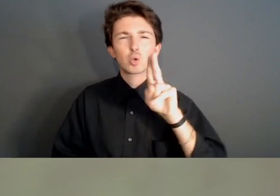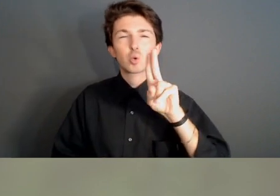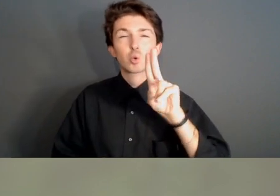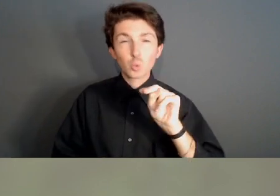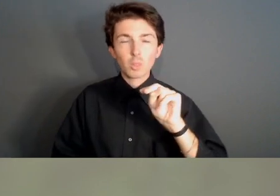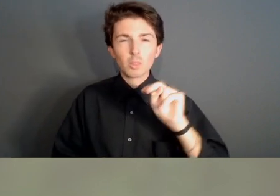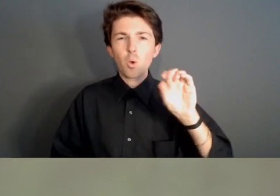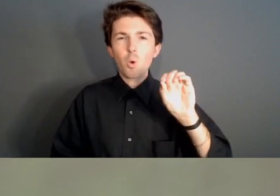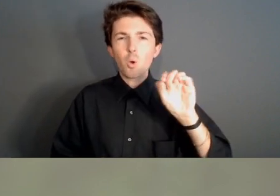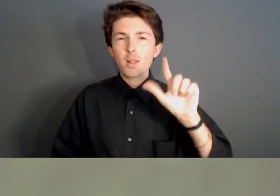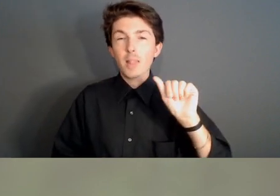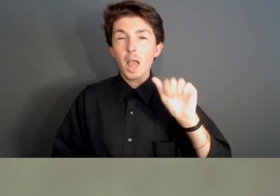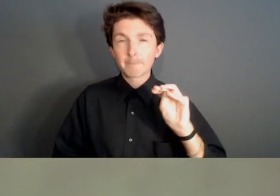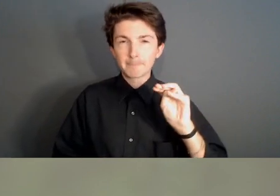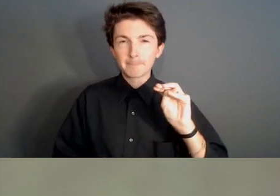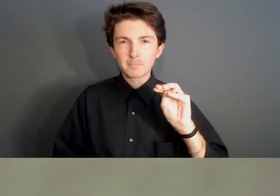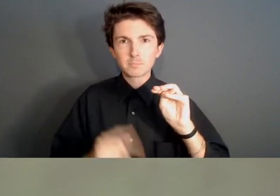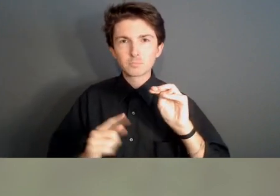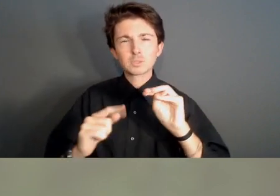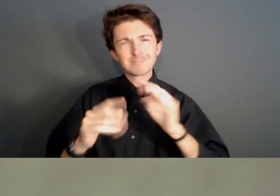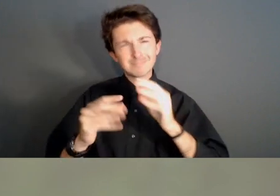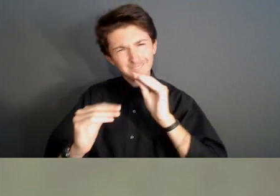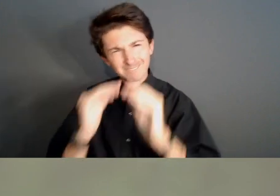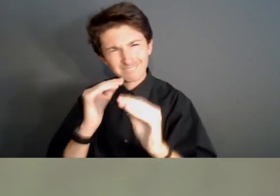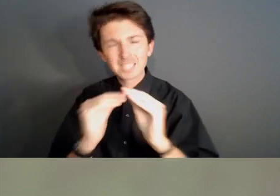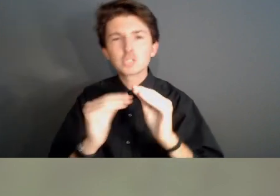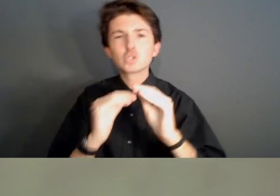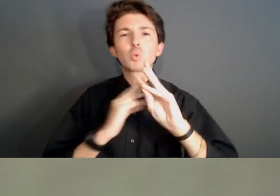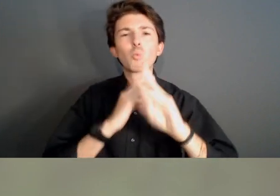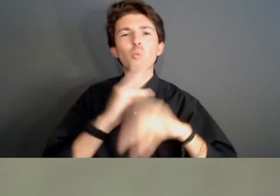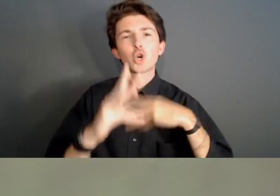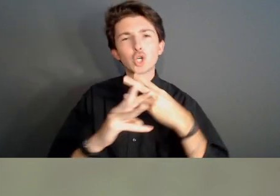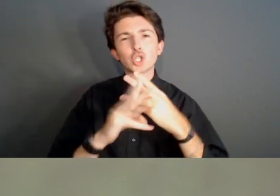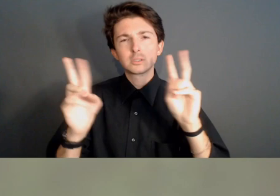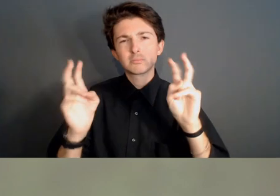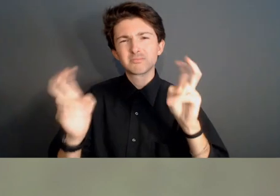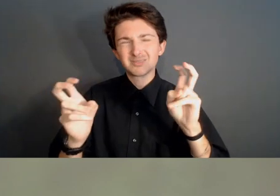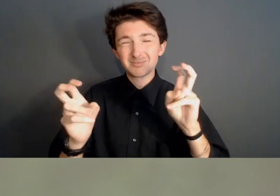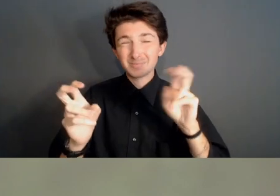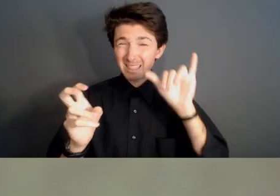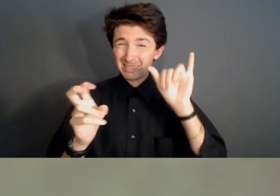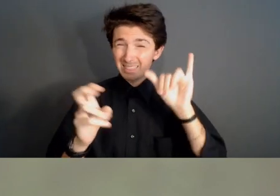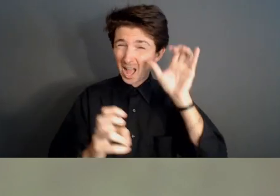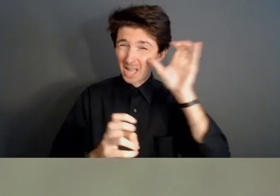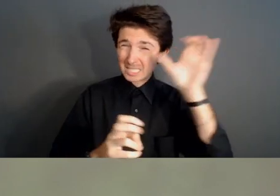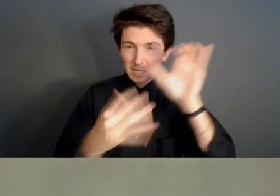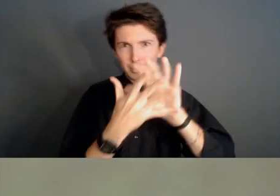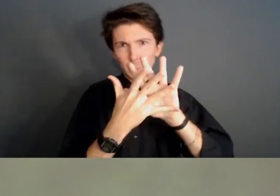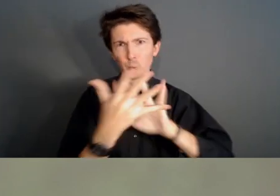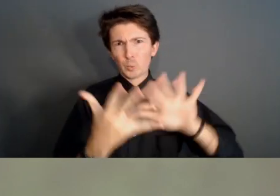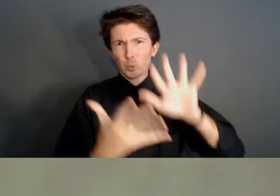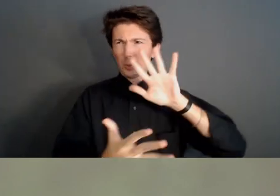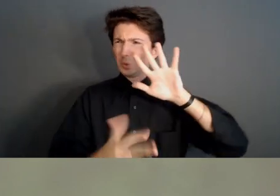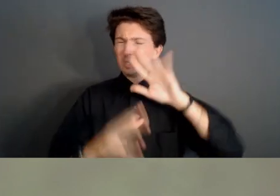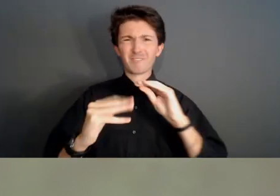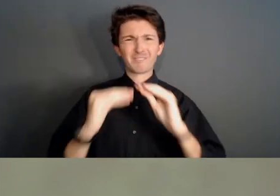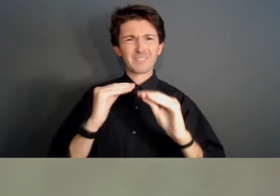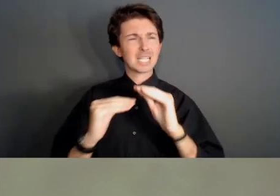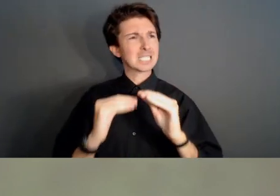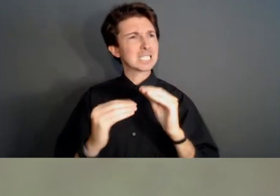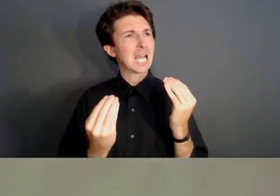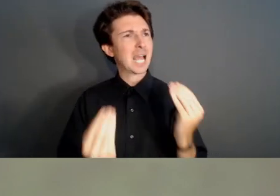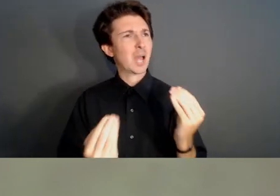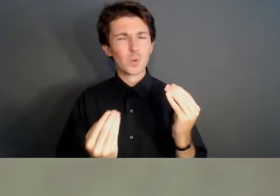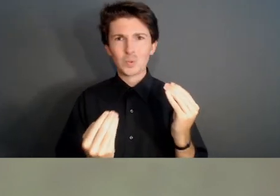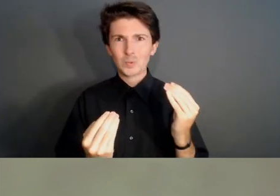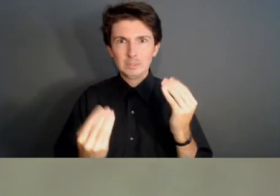as repairing the world, but is something that is a very abstract concept, because repairing the world, how